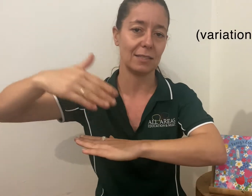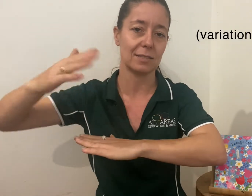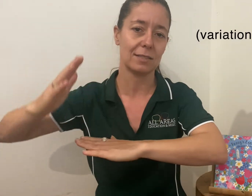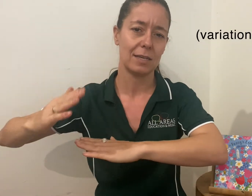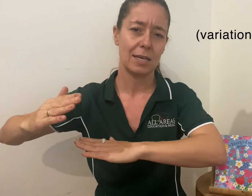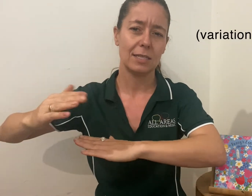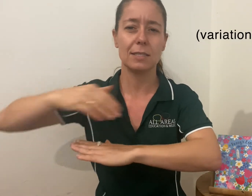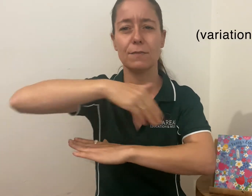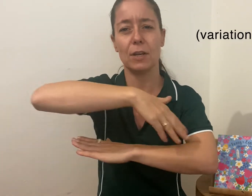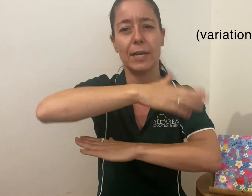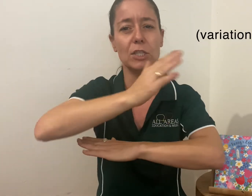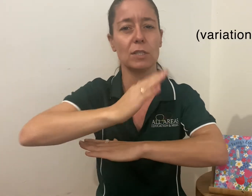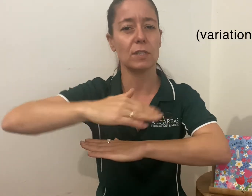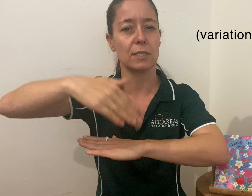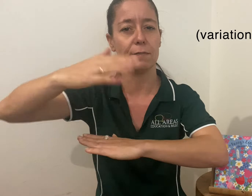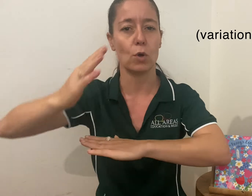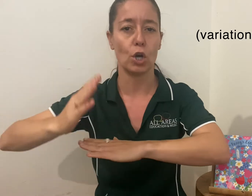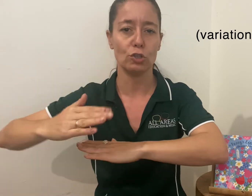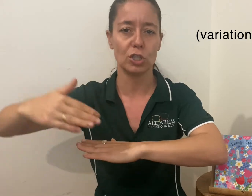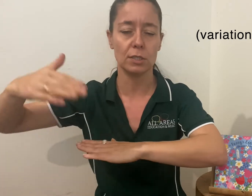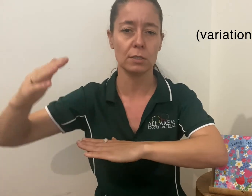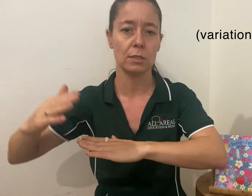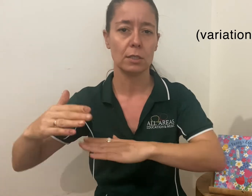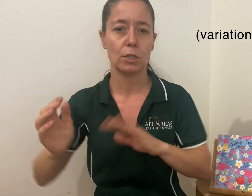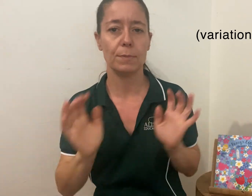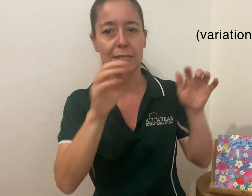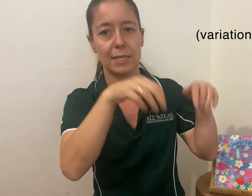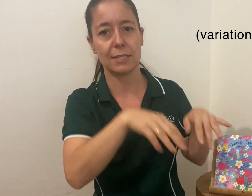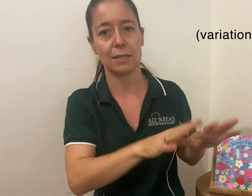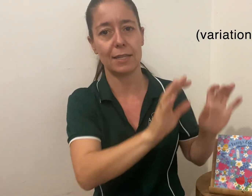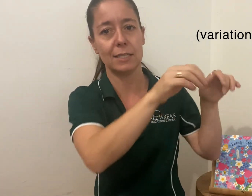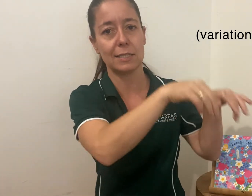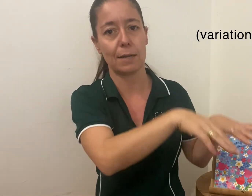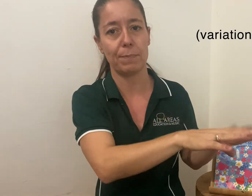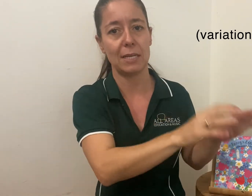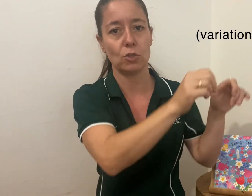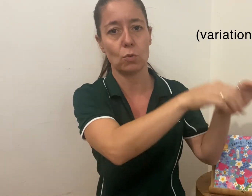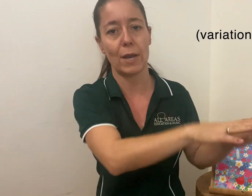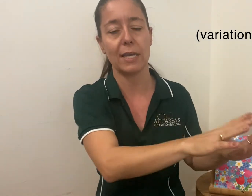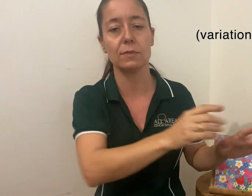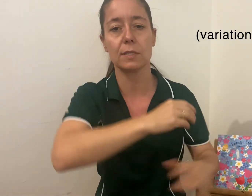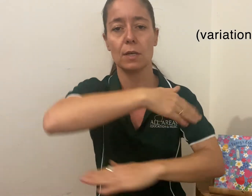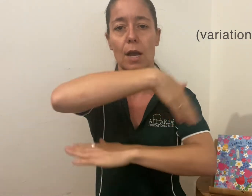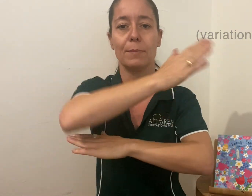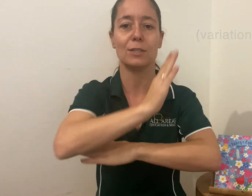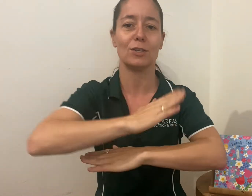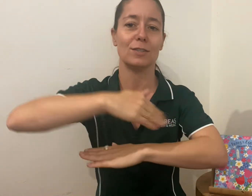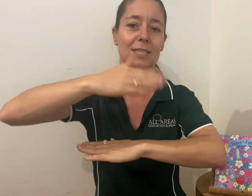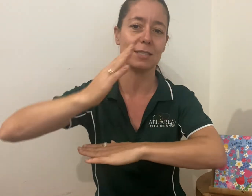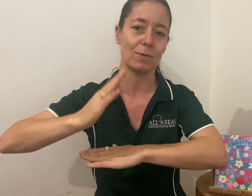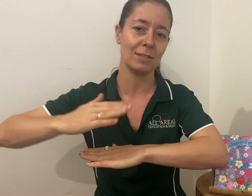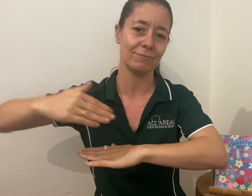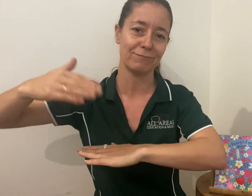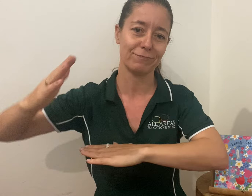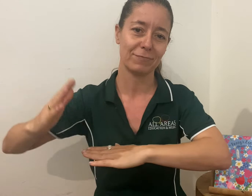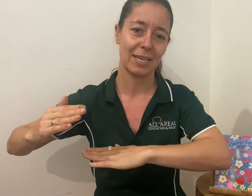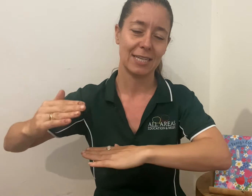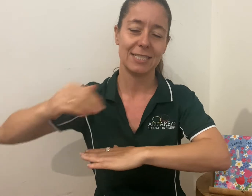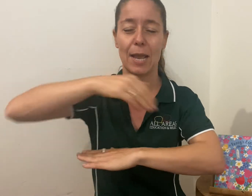this. This is a variation of the sign for ocean. You might see it done like this, like beach or waves. I'm going to use this one, down